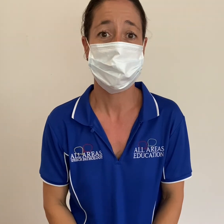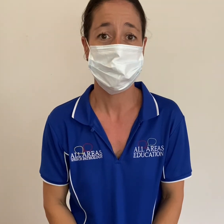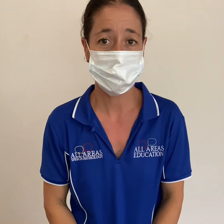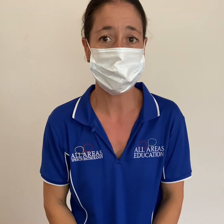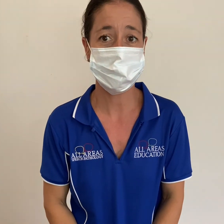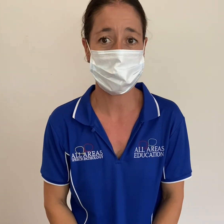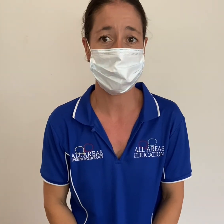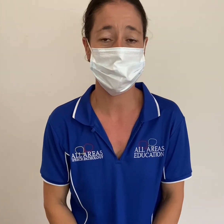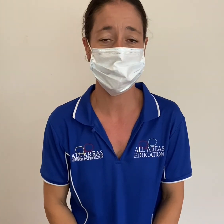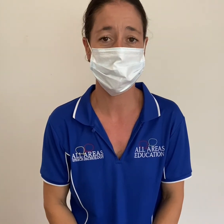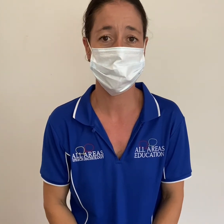Sit down.